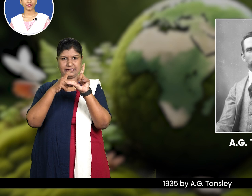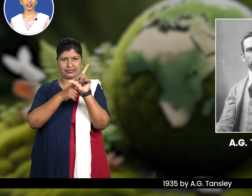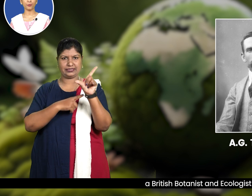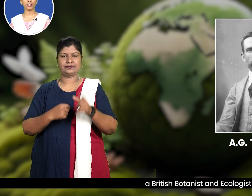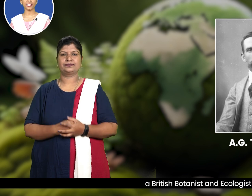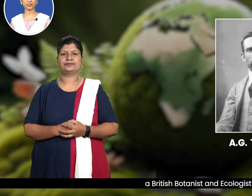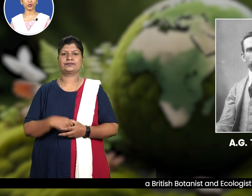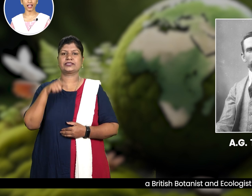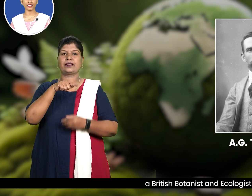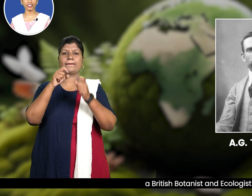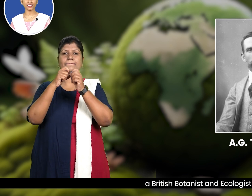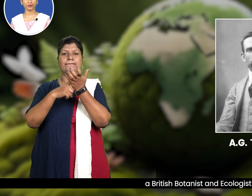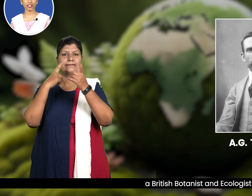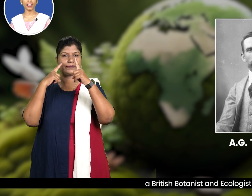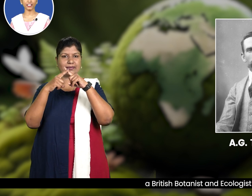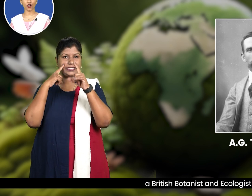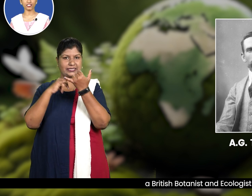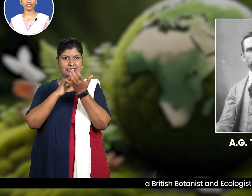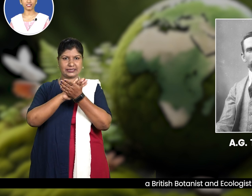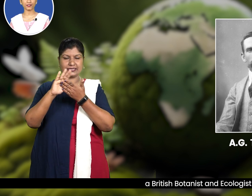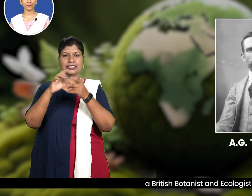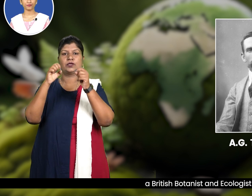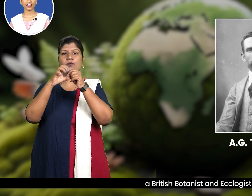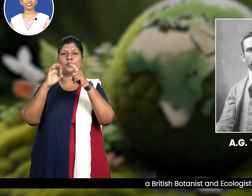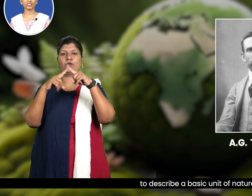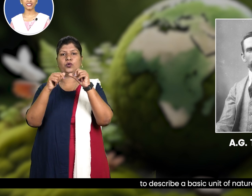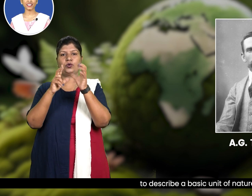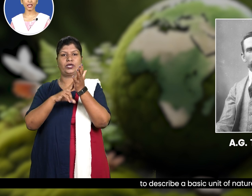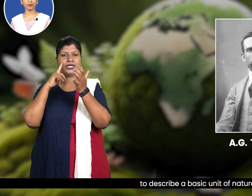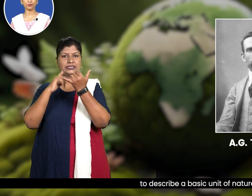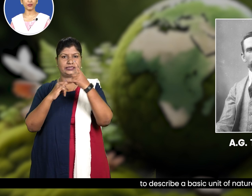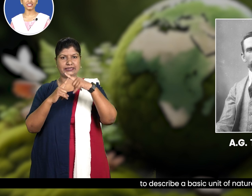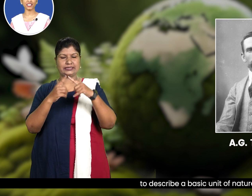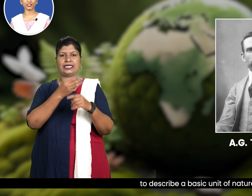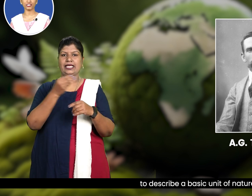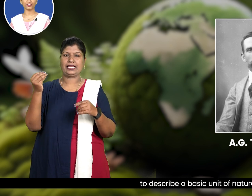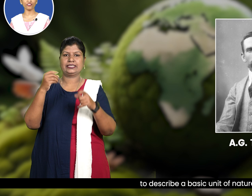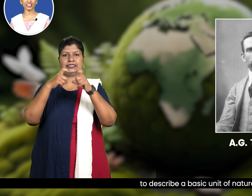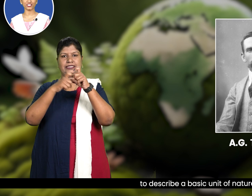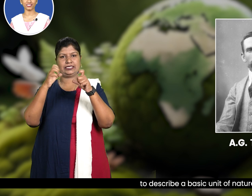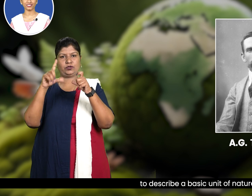a British botanist and ecologist, to describe a basic unit of nature.